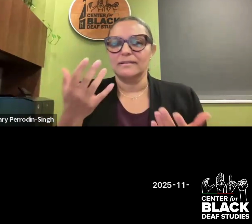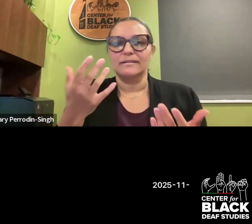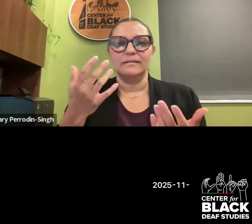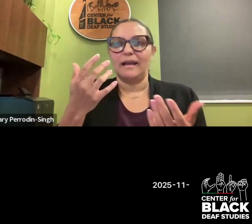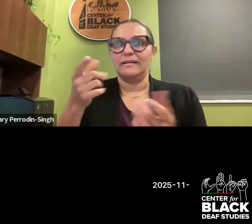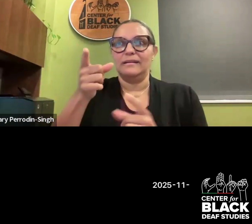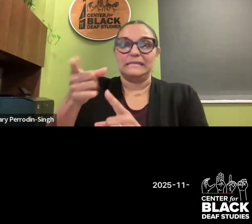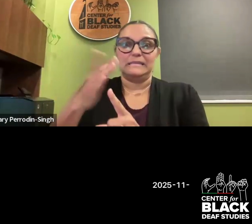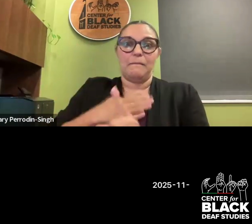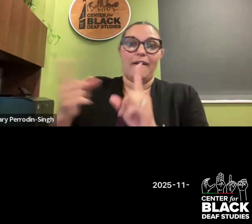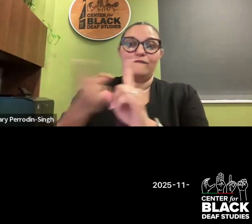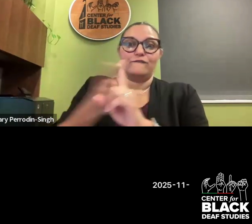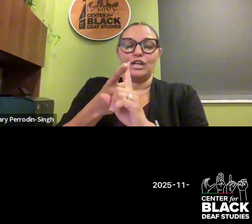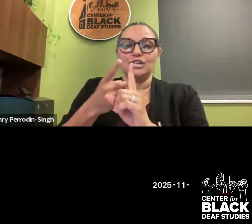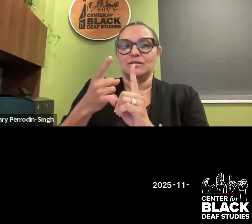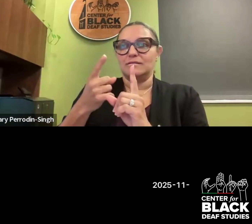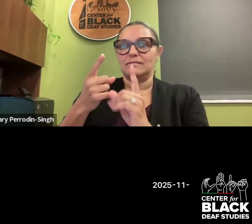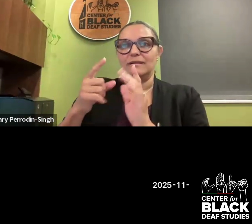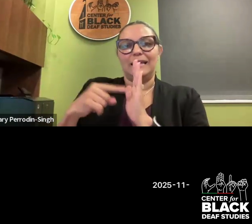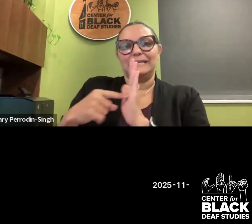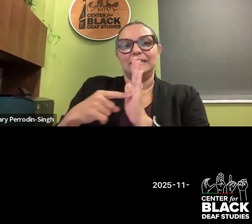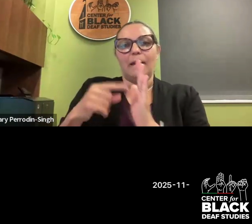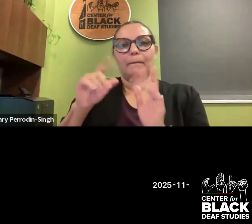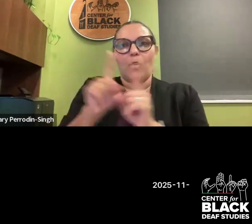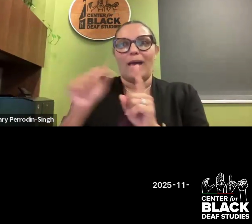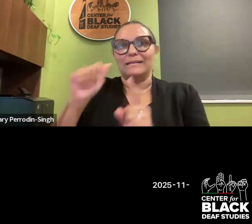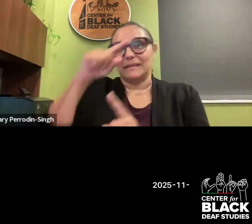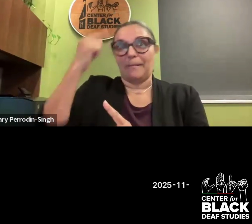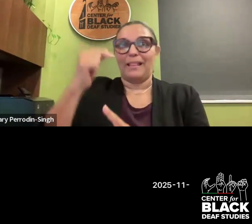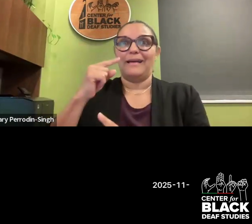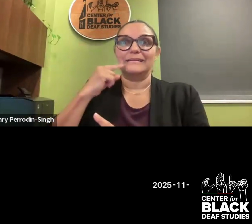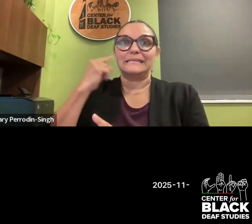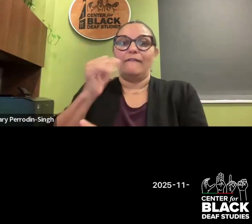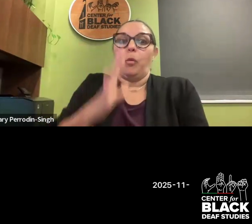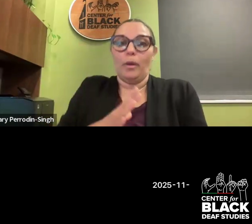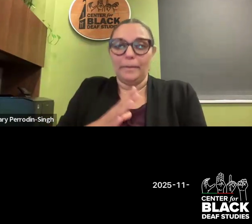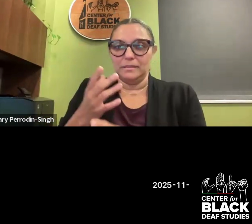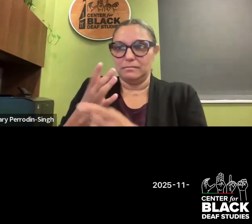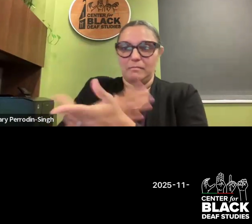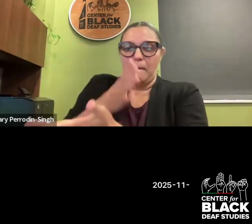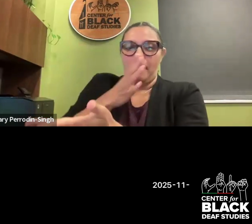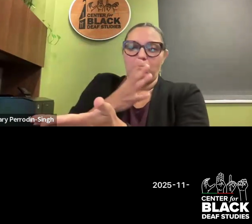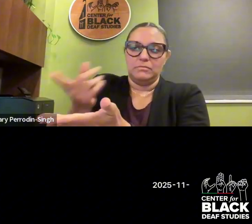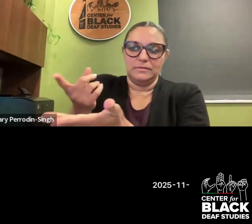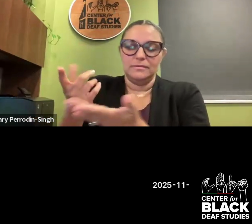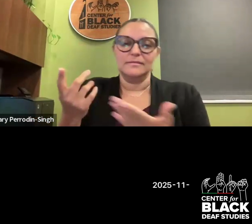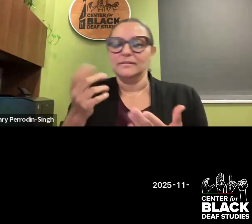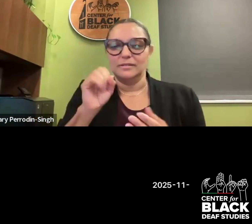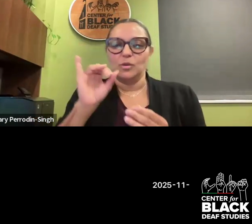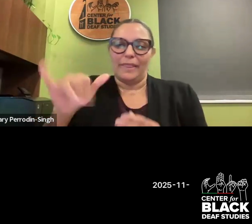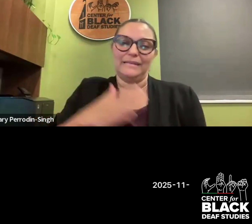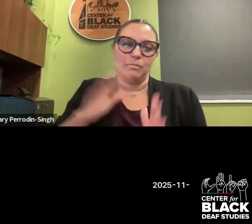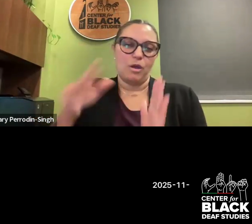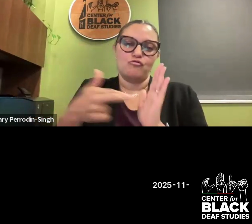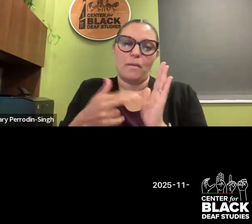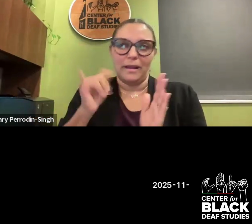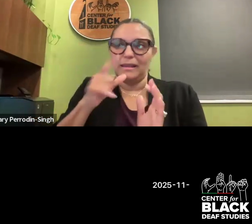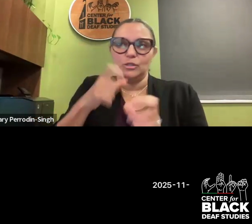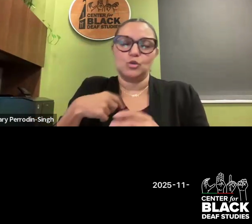mom, absolutely. Number one. She was my first example of a Black deaf woman. She taught me womanhood as a